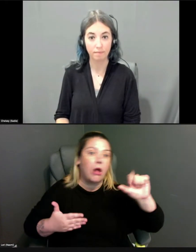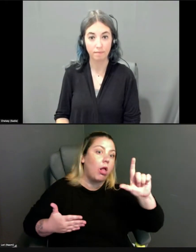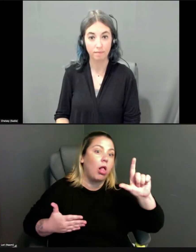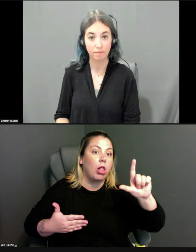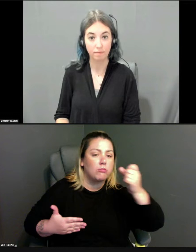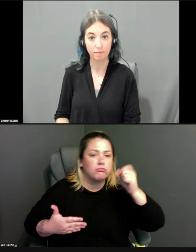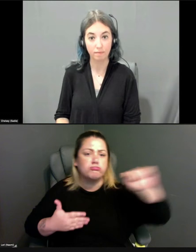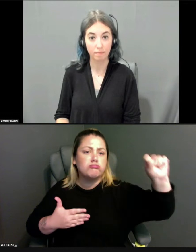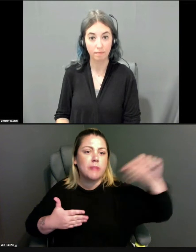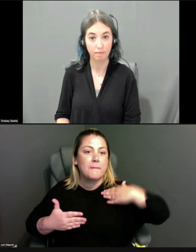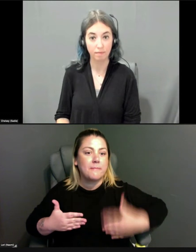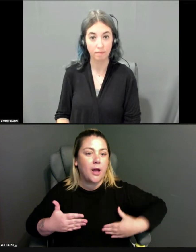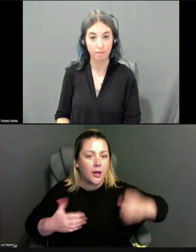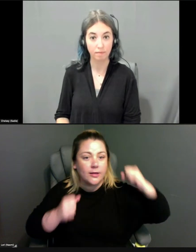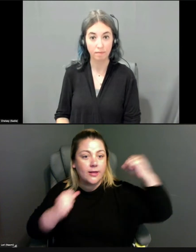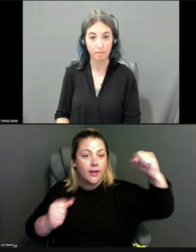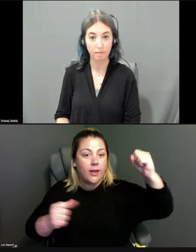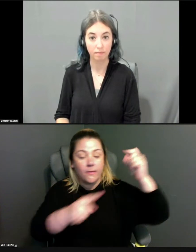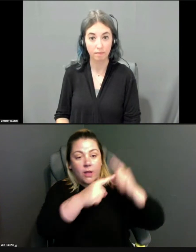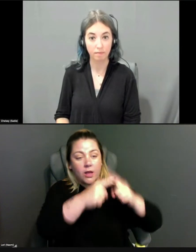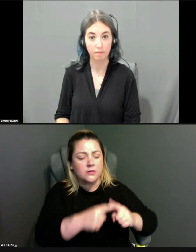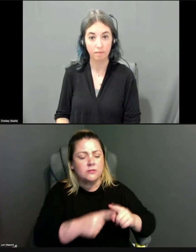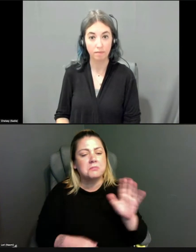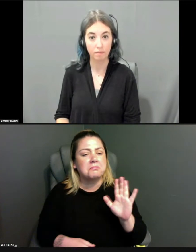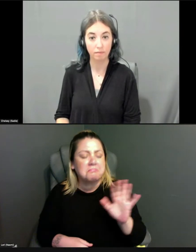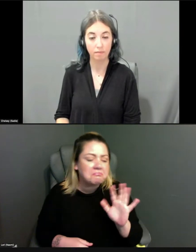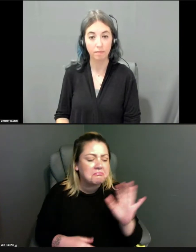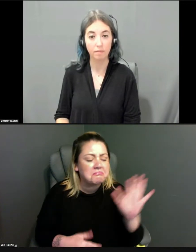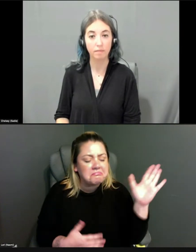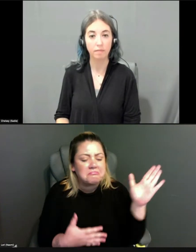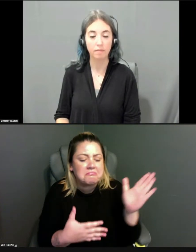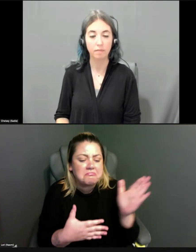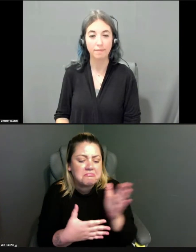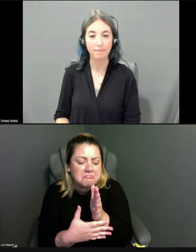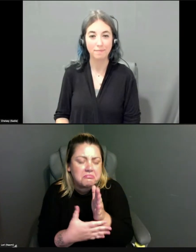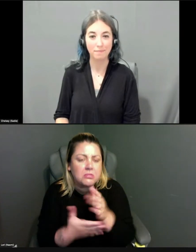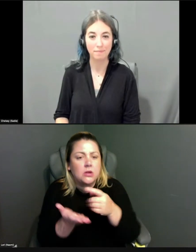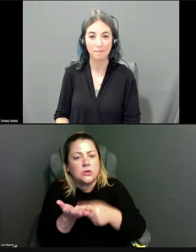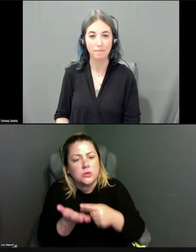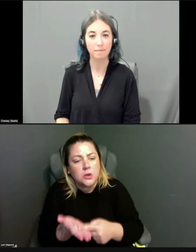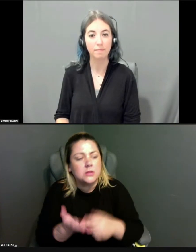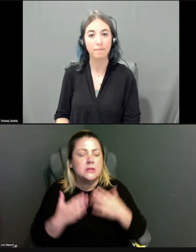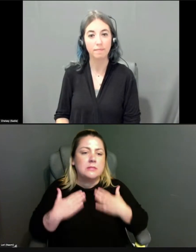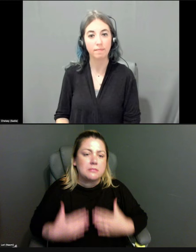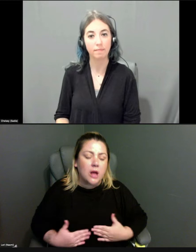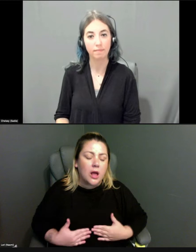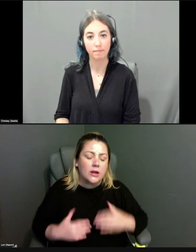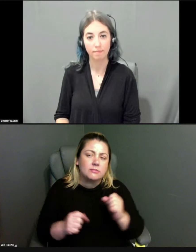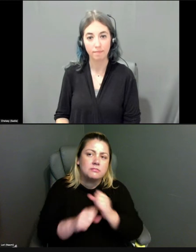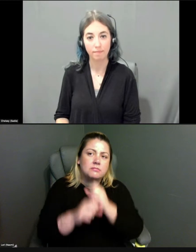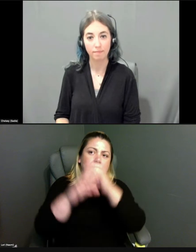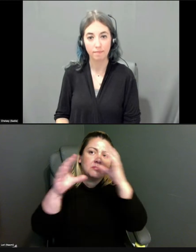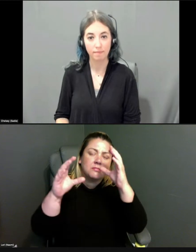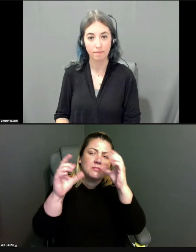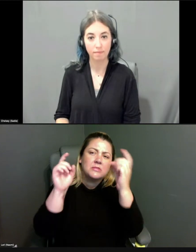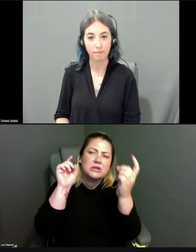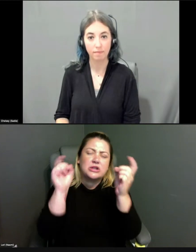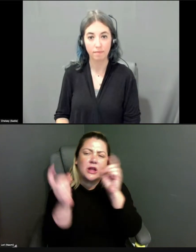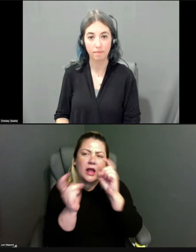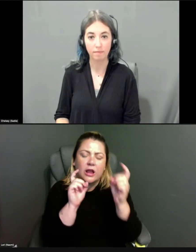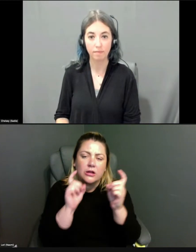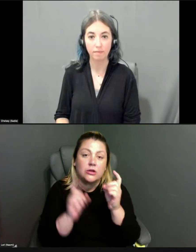weight loss and, let's take the focus off of how our bodies look. And it's definitely meant to be more of